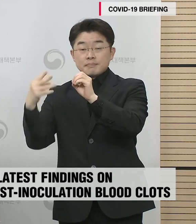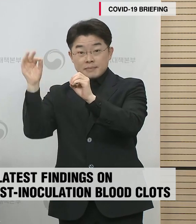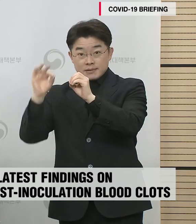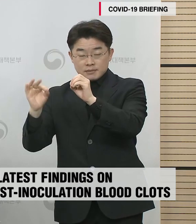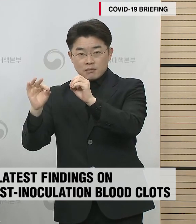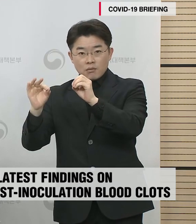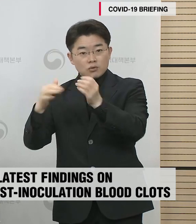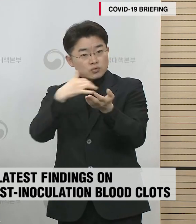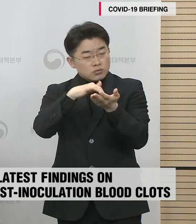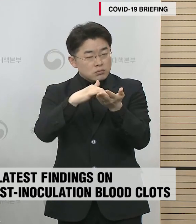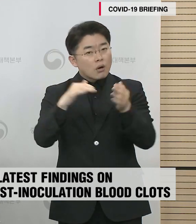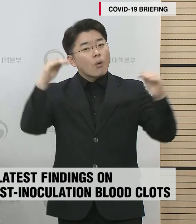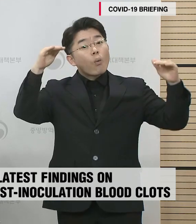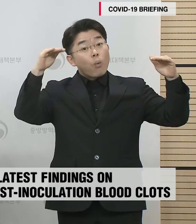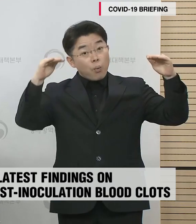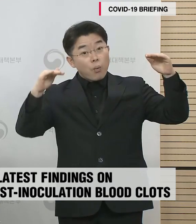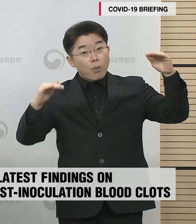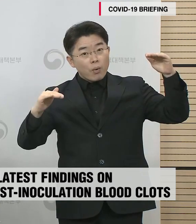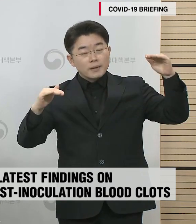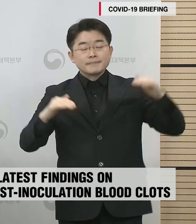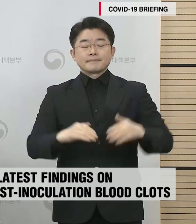to about